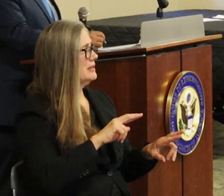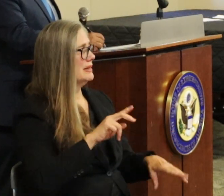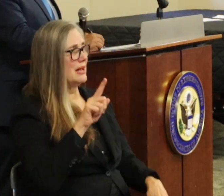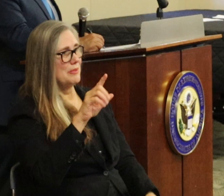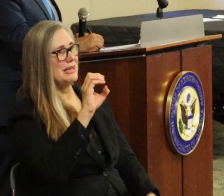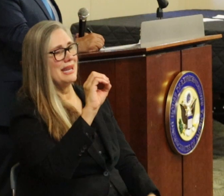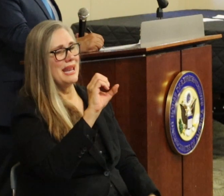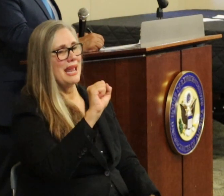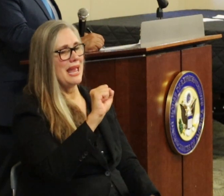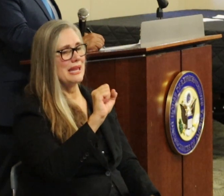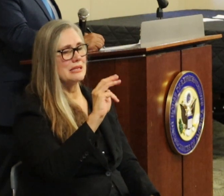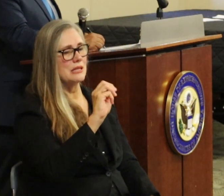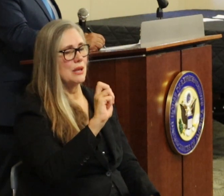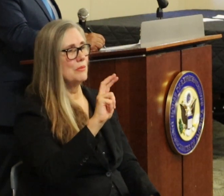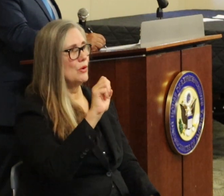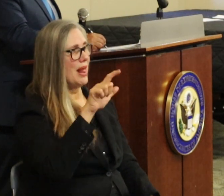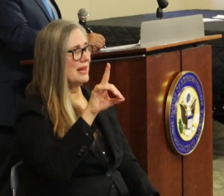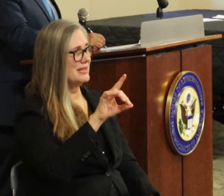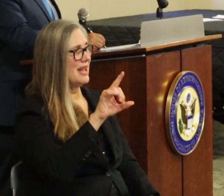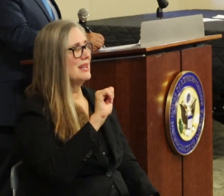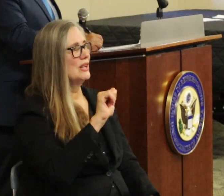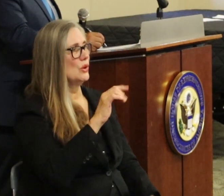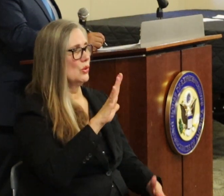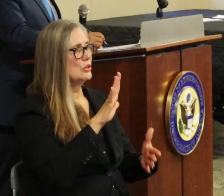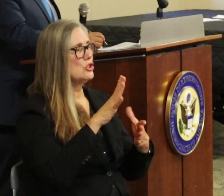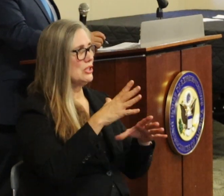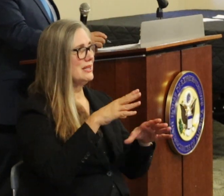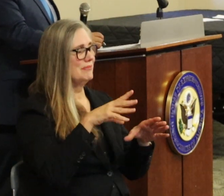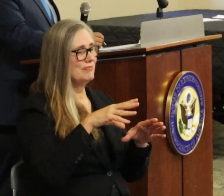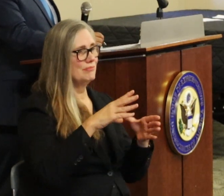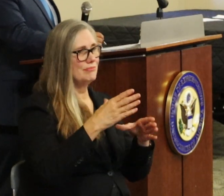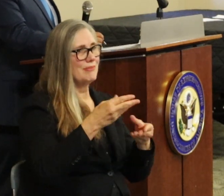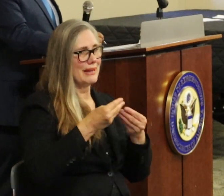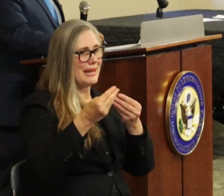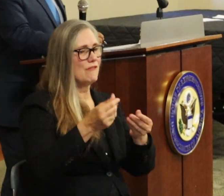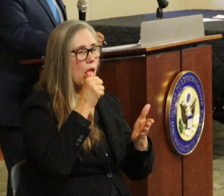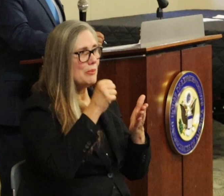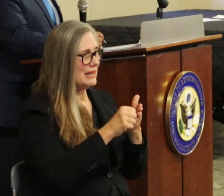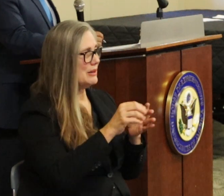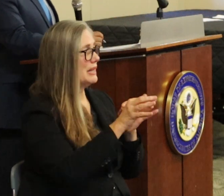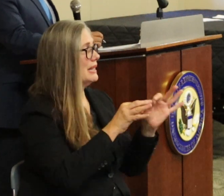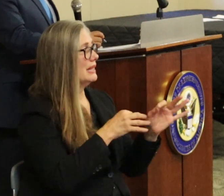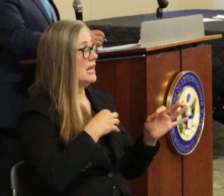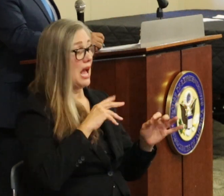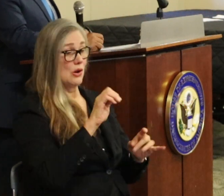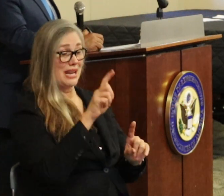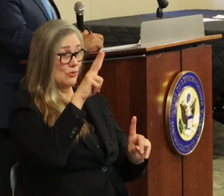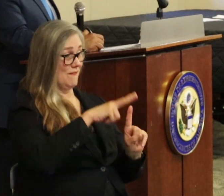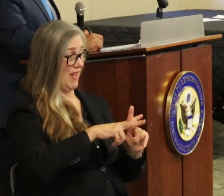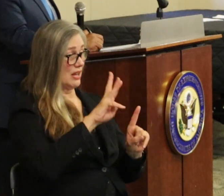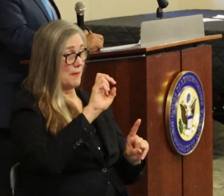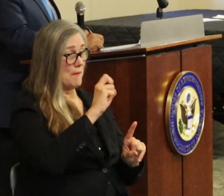nice enough to take a letter from me that will give you the details. But to make a long story short, we filed our taxes in